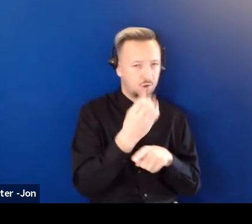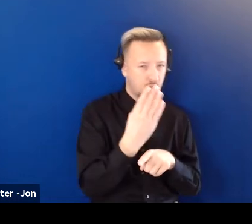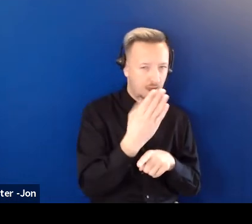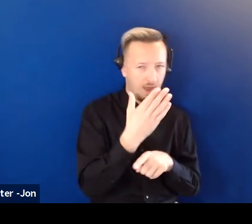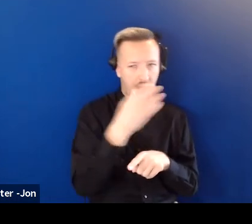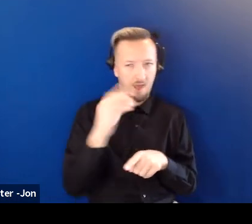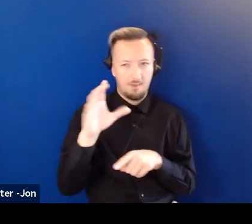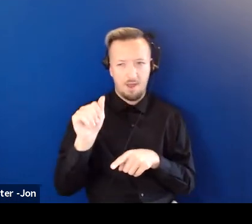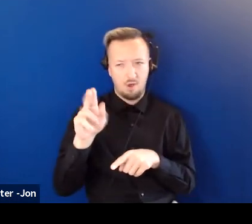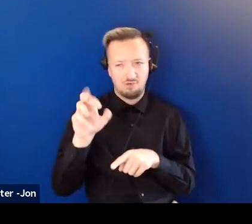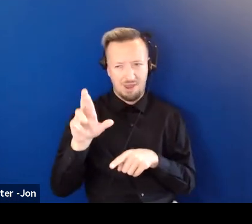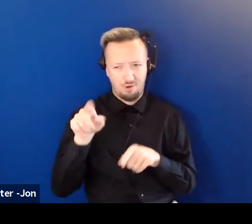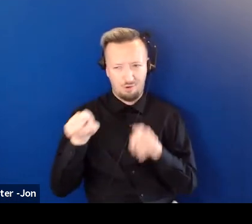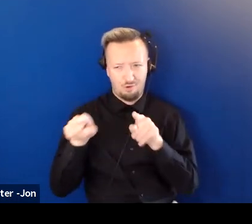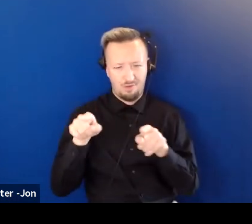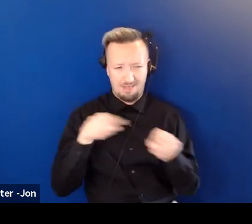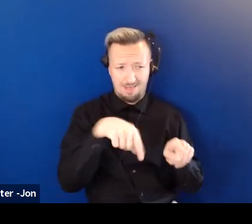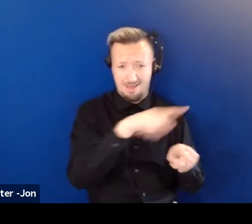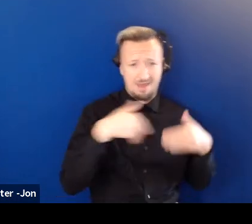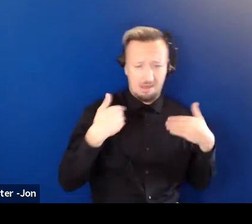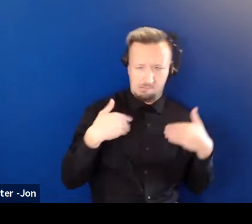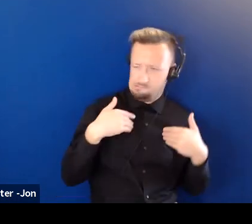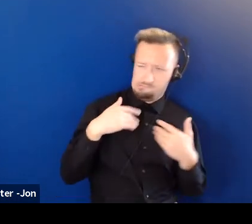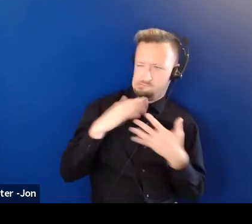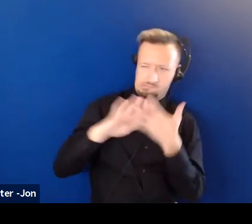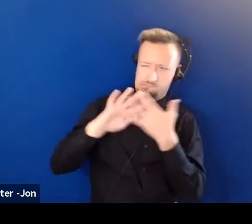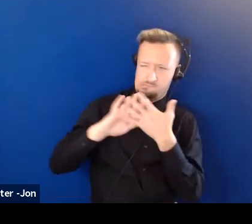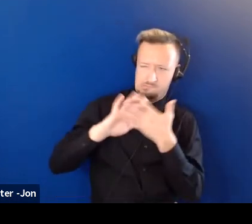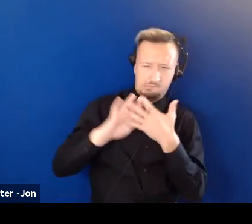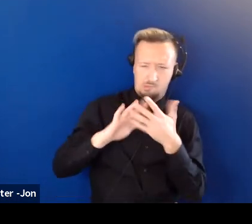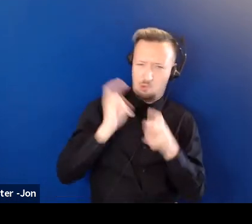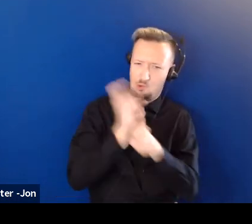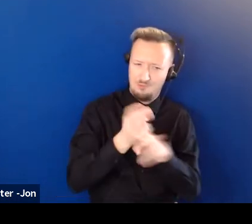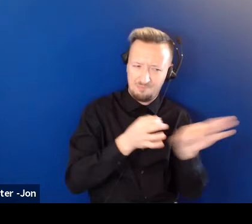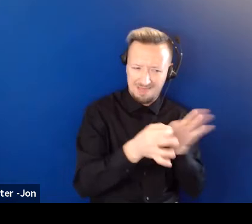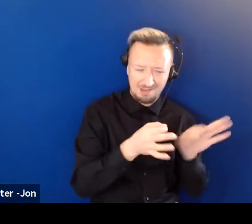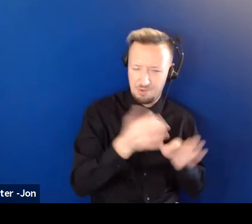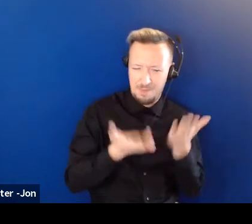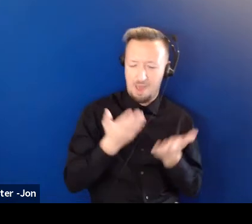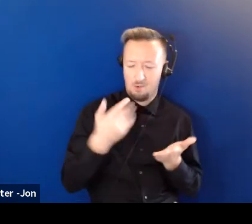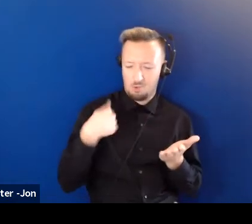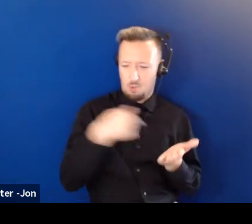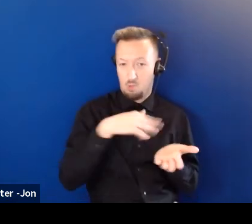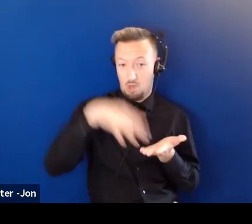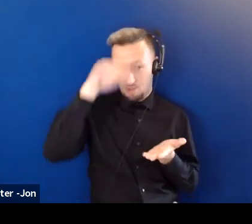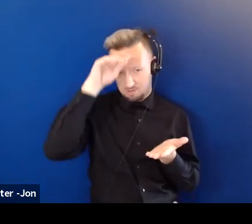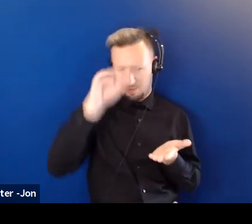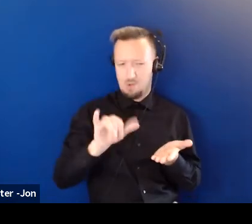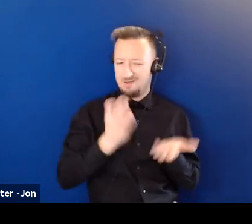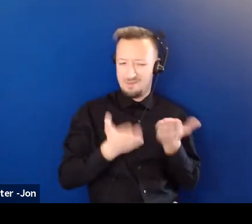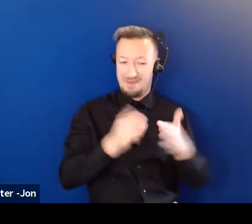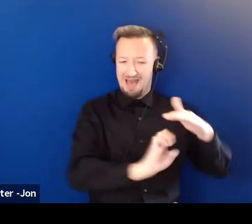awareness is not the most exciting and tangible material for elementary school students